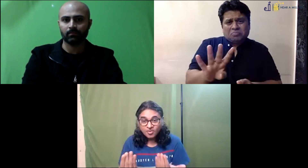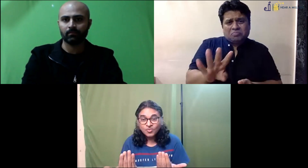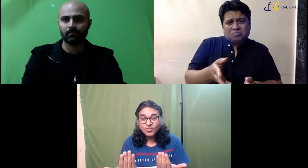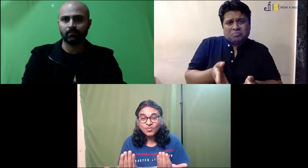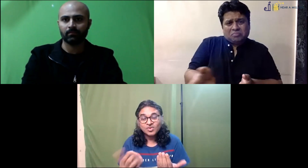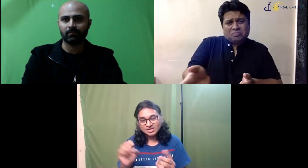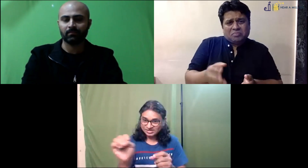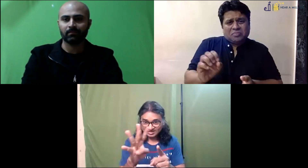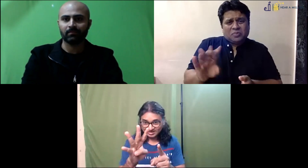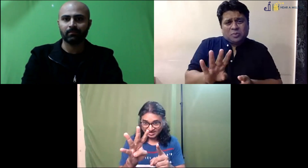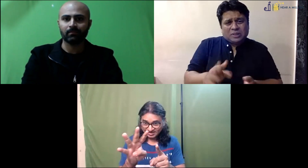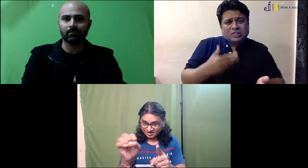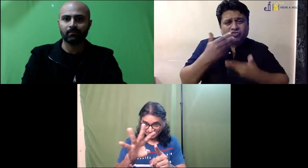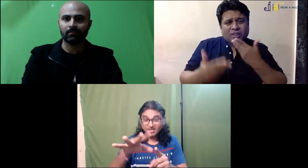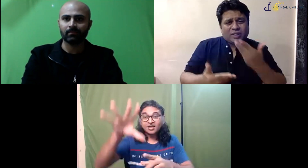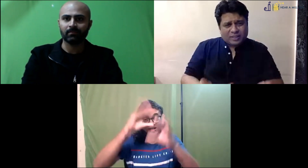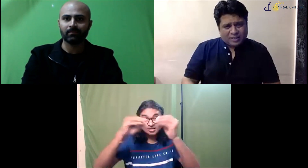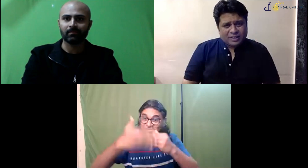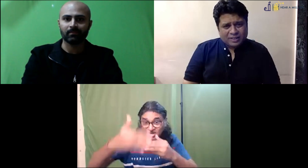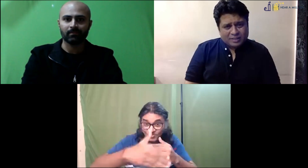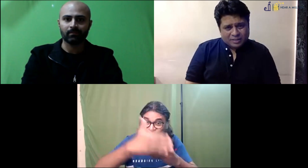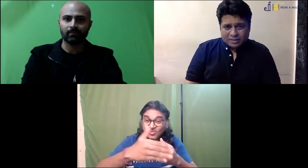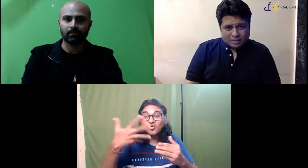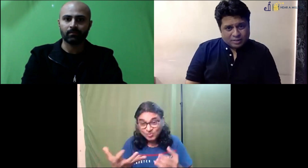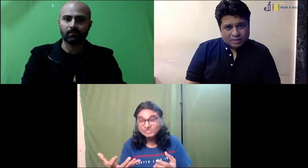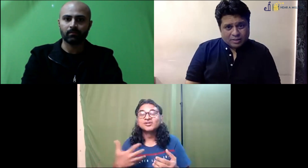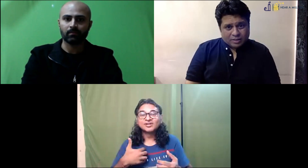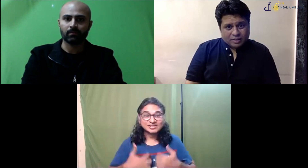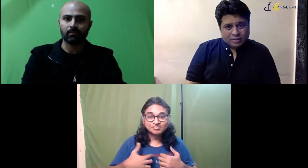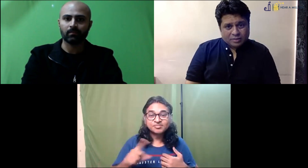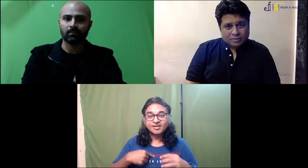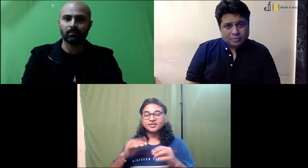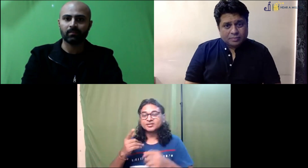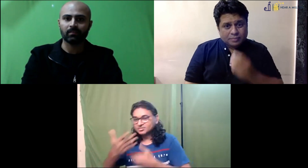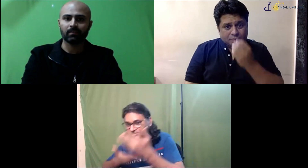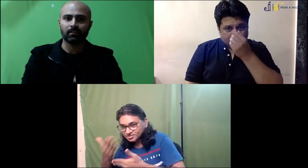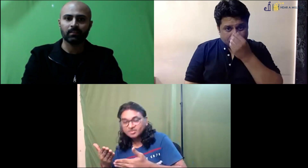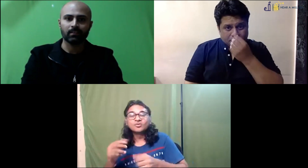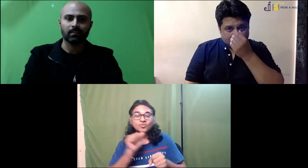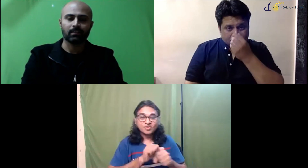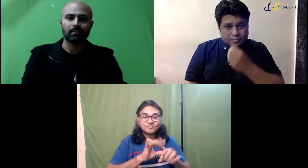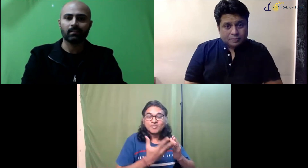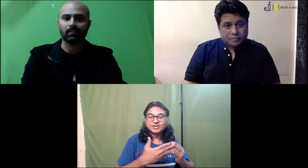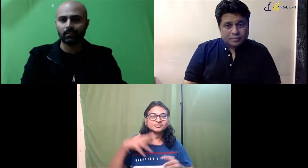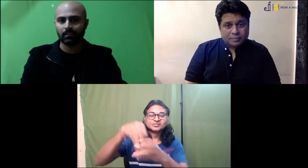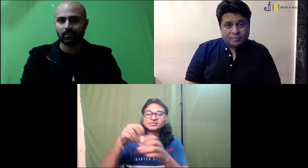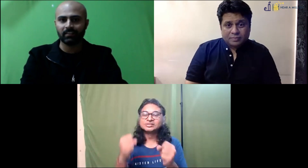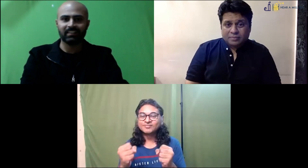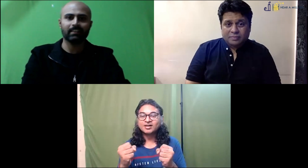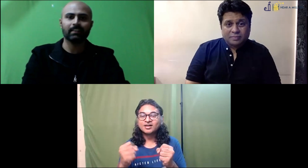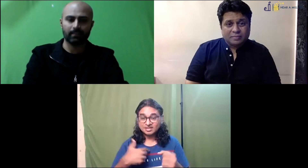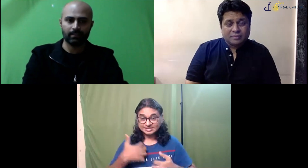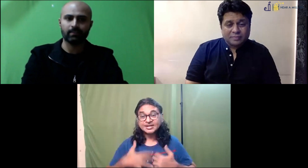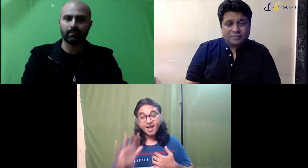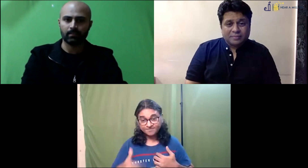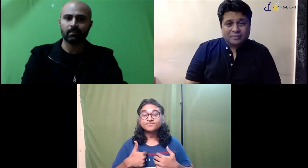in the April 2020. It will be a long time. So it is just a program, right? But if I'm interested and I